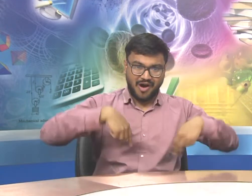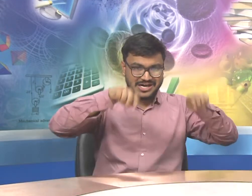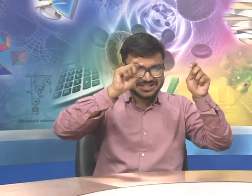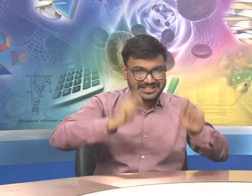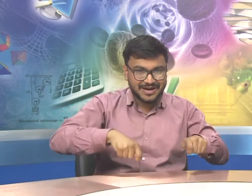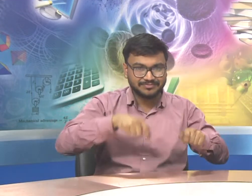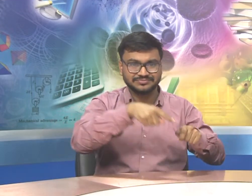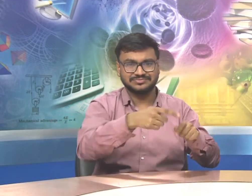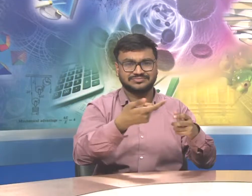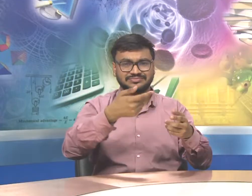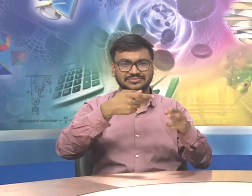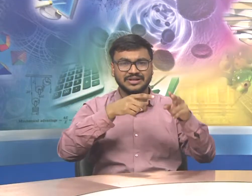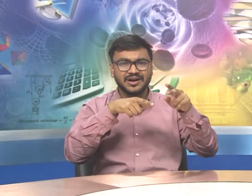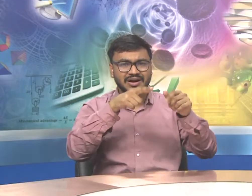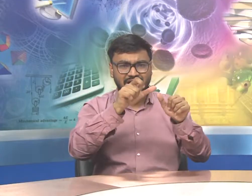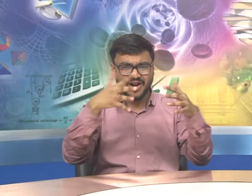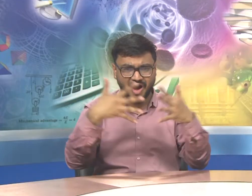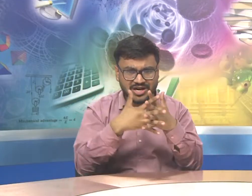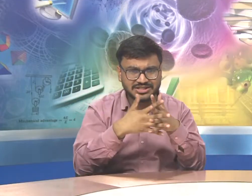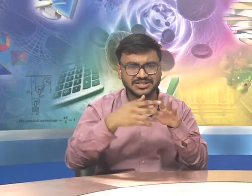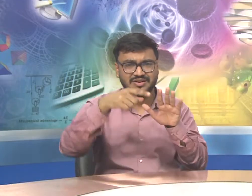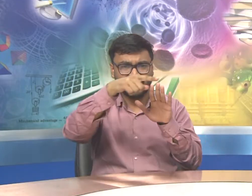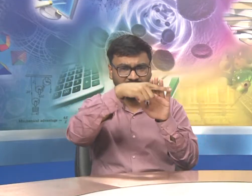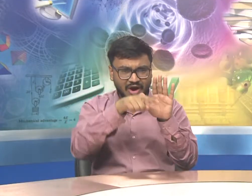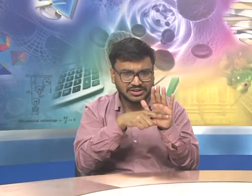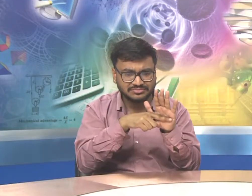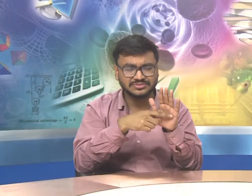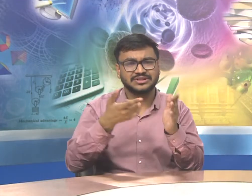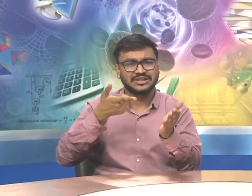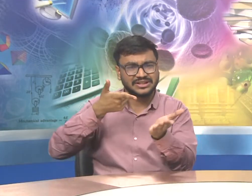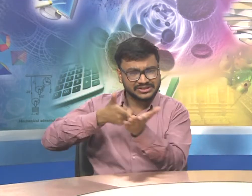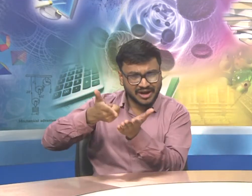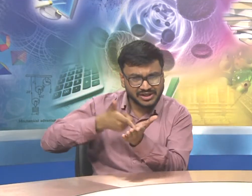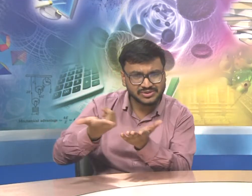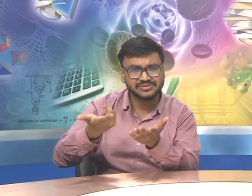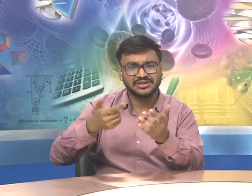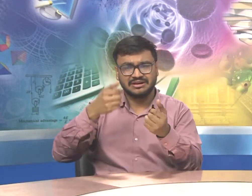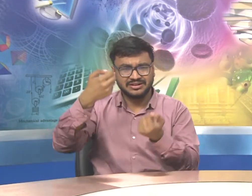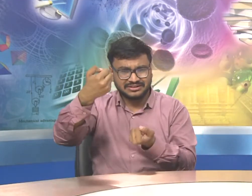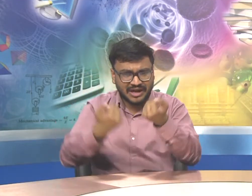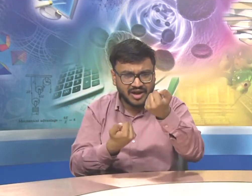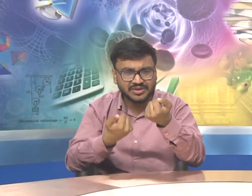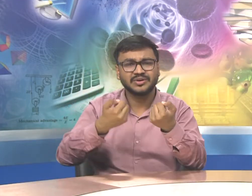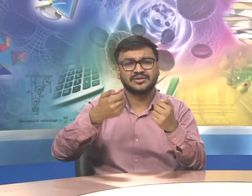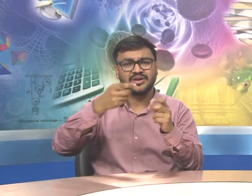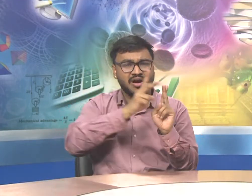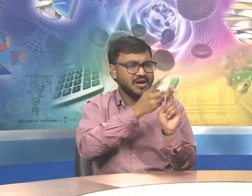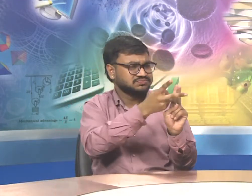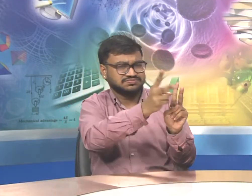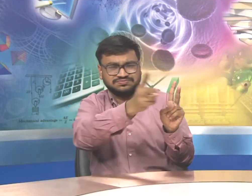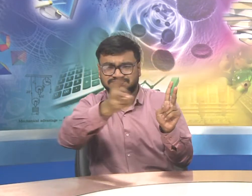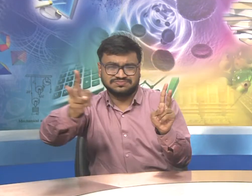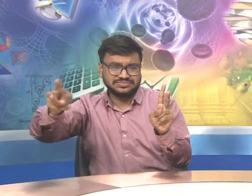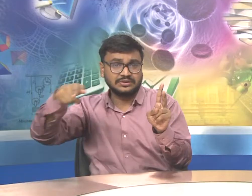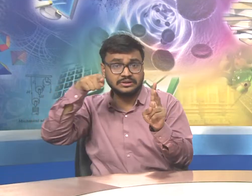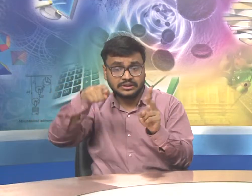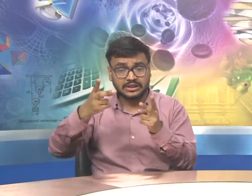First is the court can review the law if its